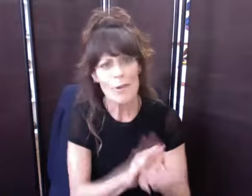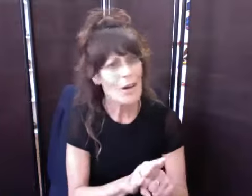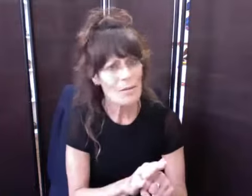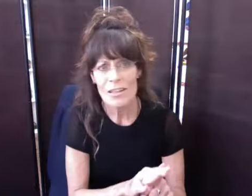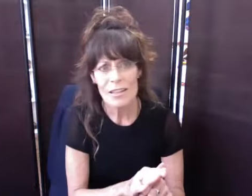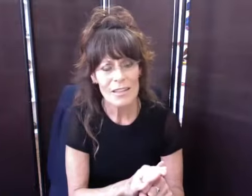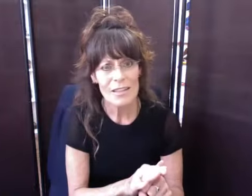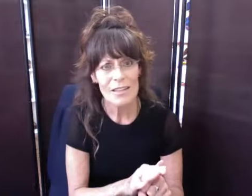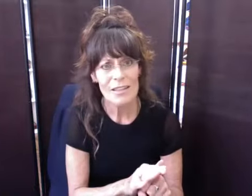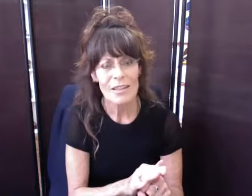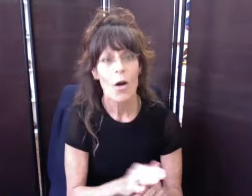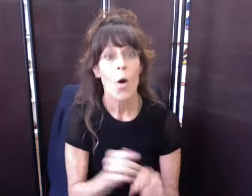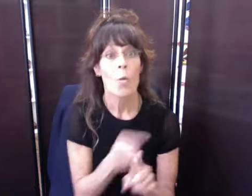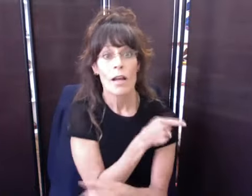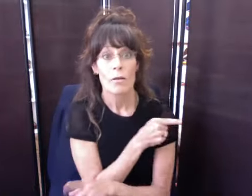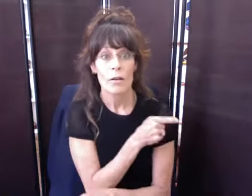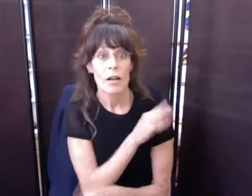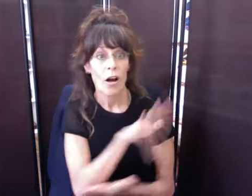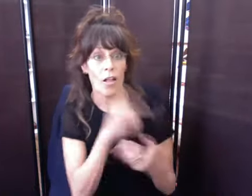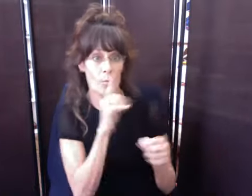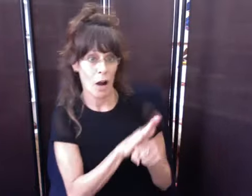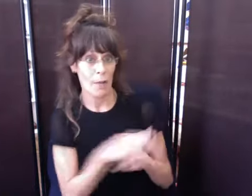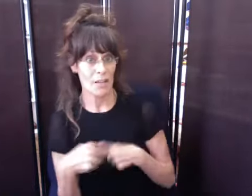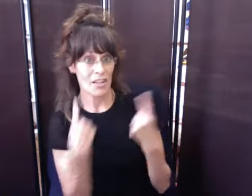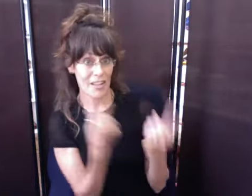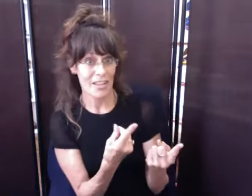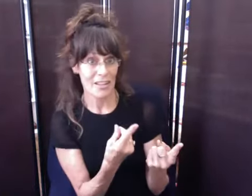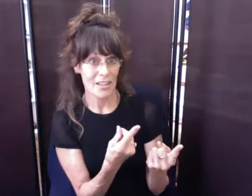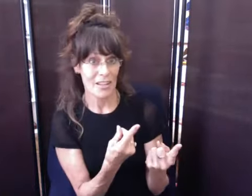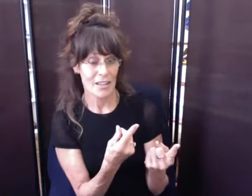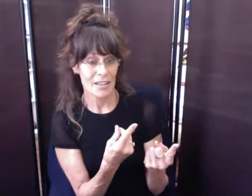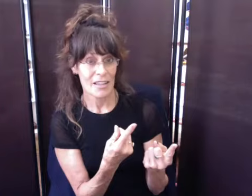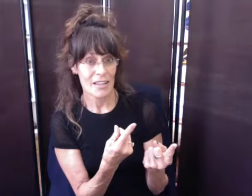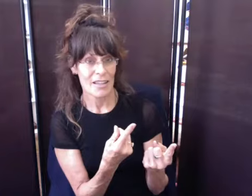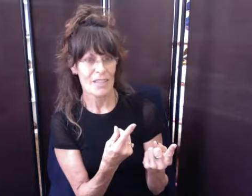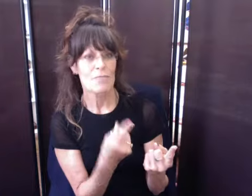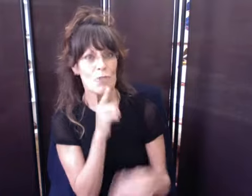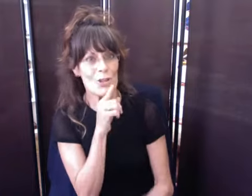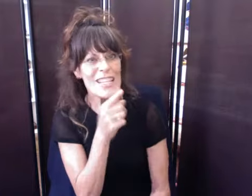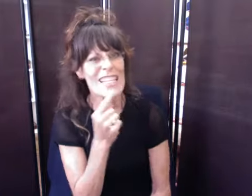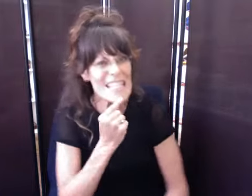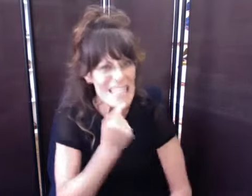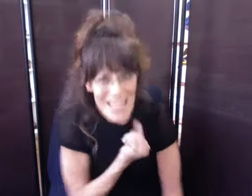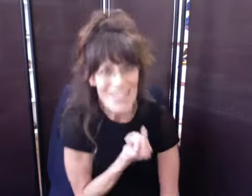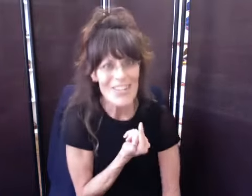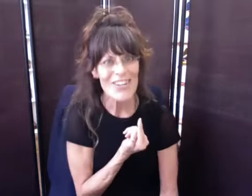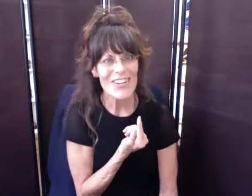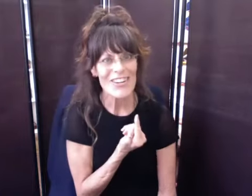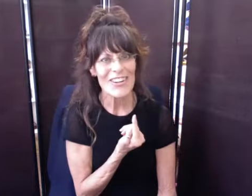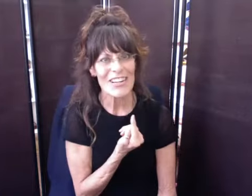And by the way, every single promise I made, with the exception of a handful, were sincere. I got tired of seeing the people I love